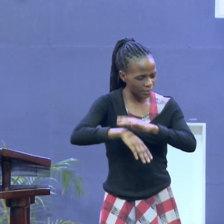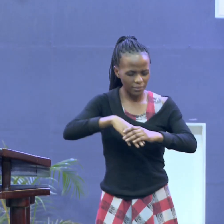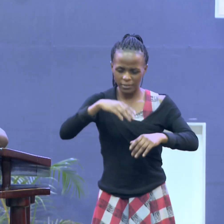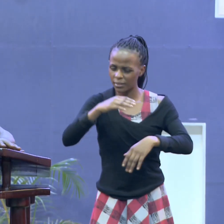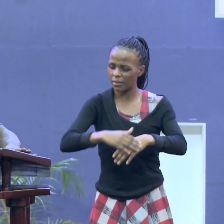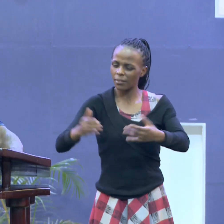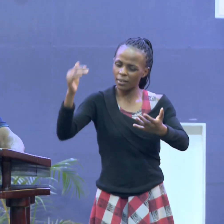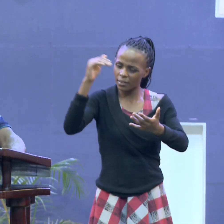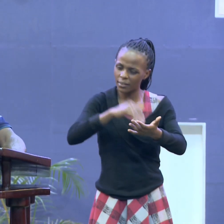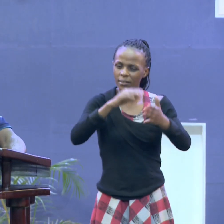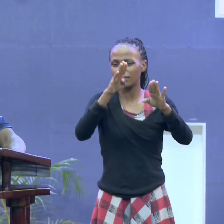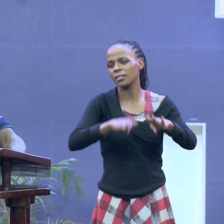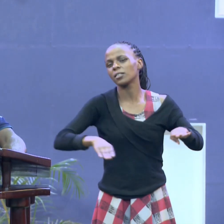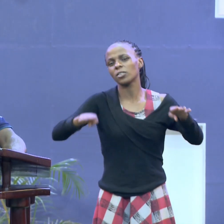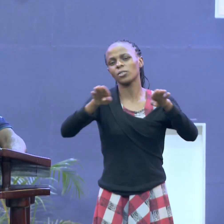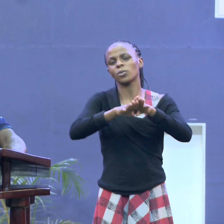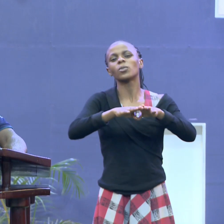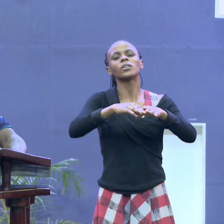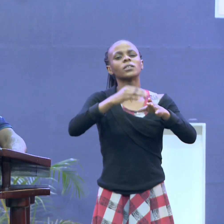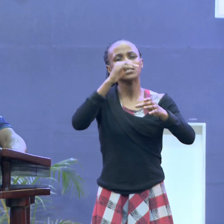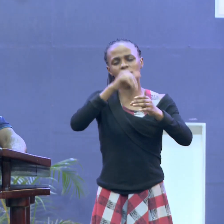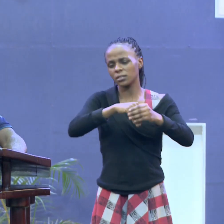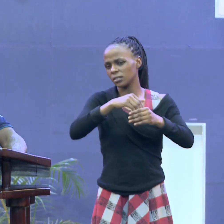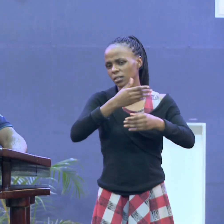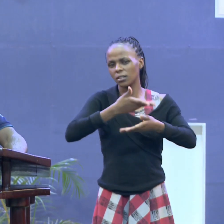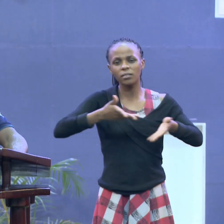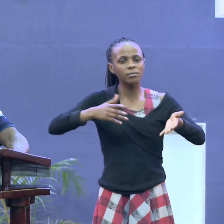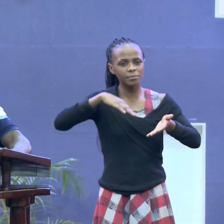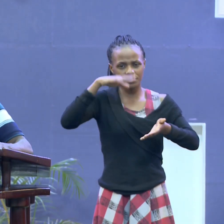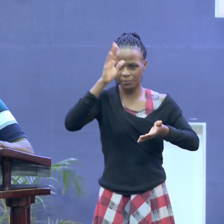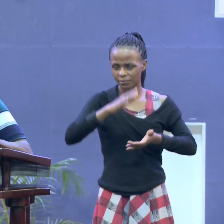nate. Do not be conformed any longer.